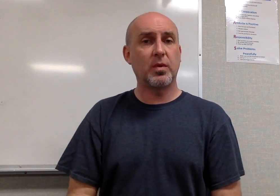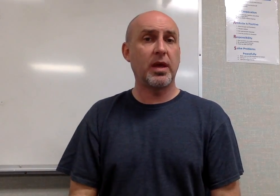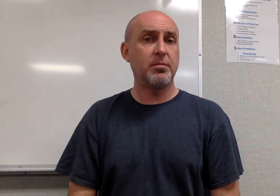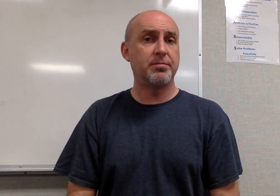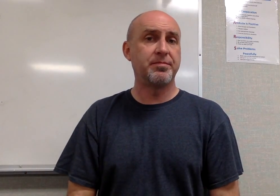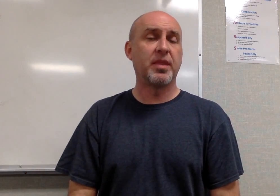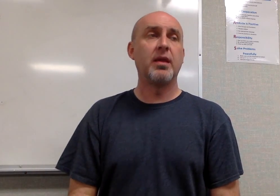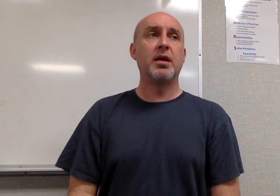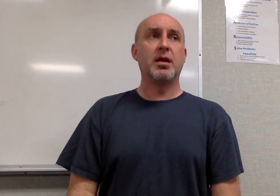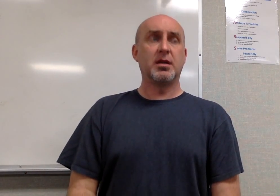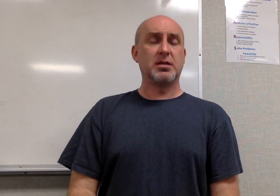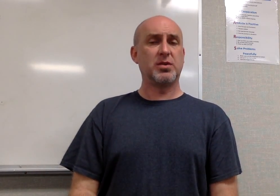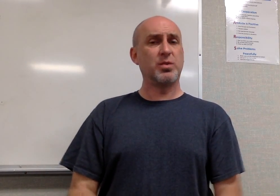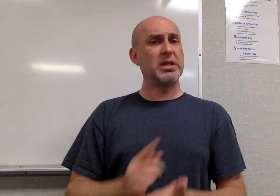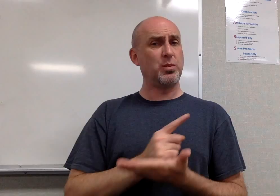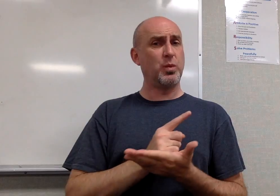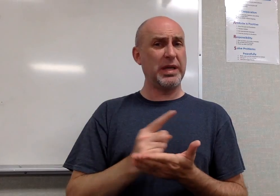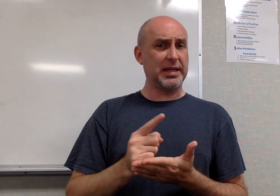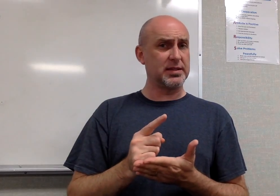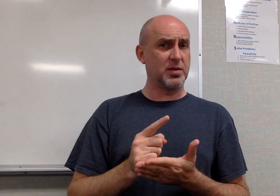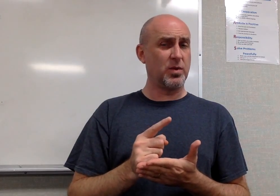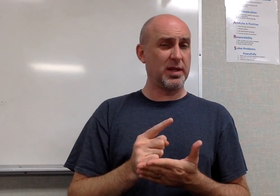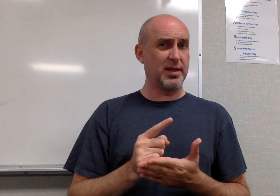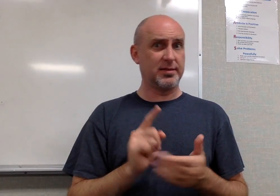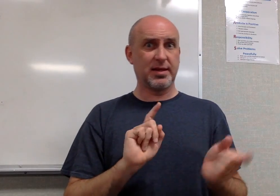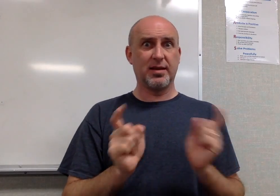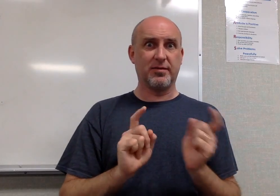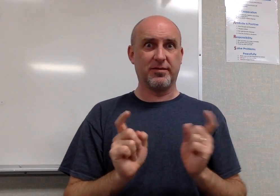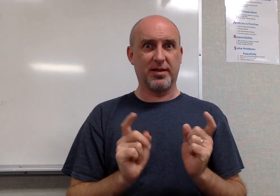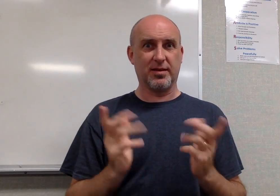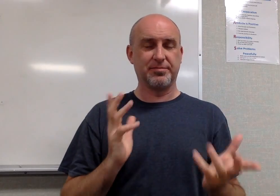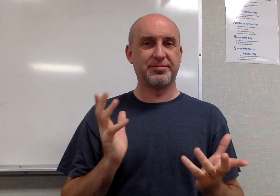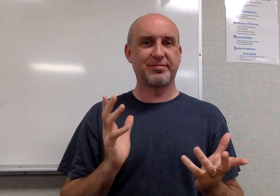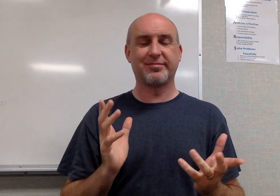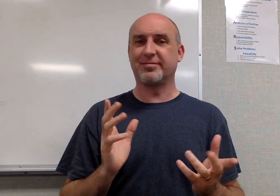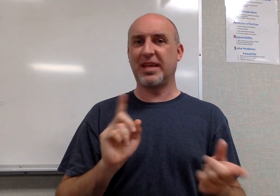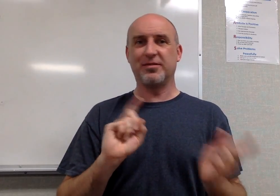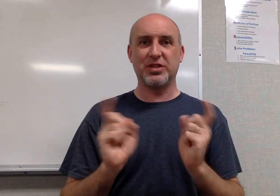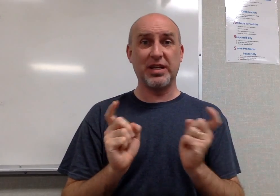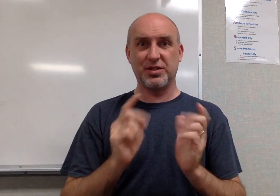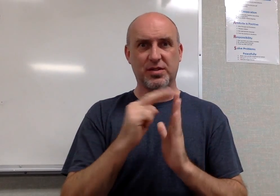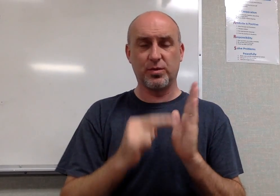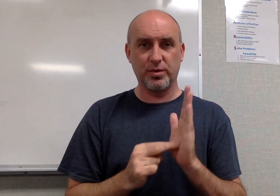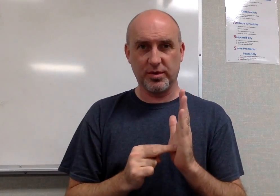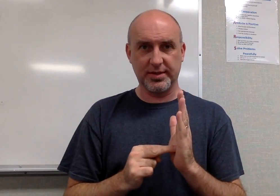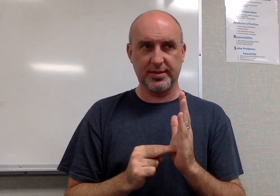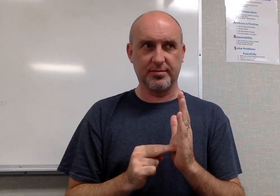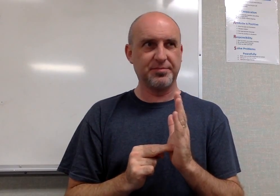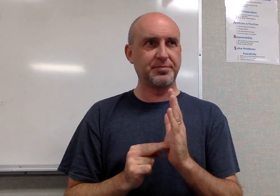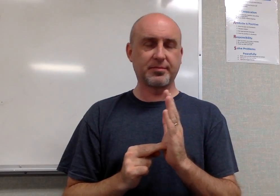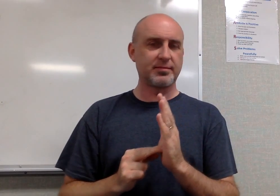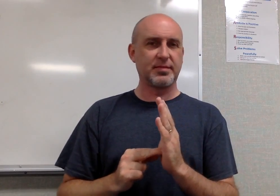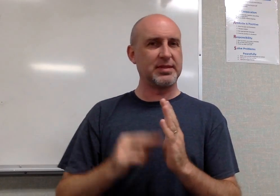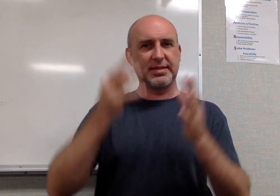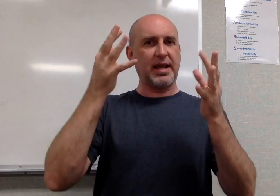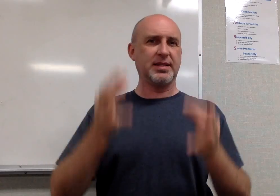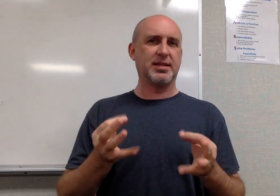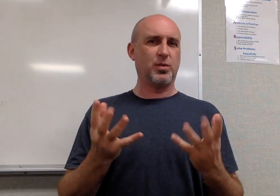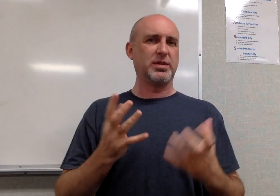Okay? So really, week is the one that kind of changes the rules and decides that it wants